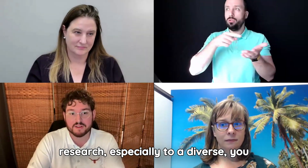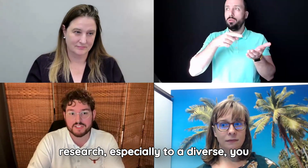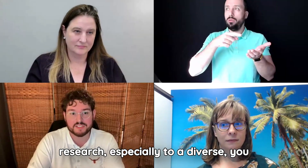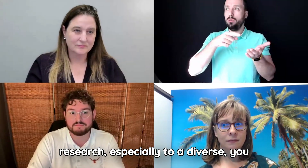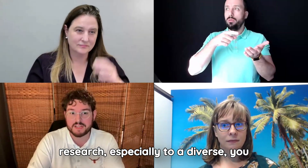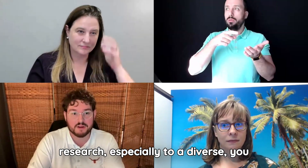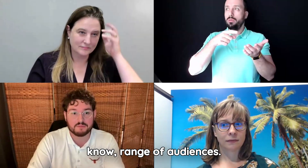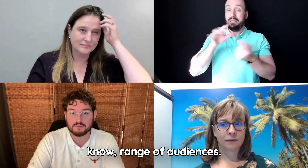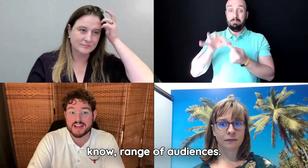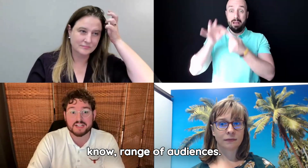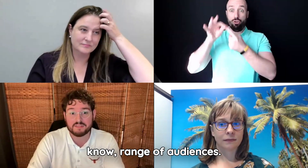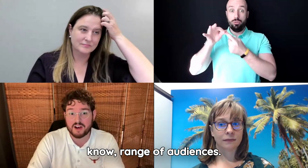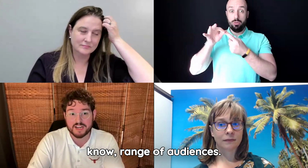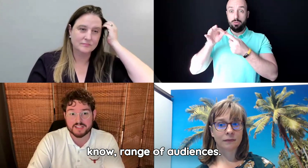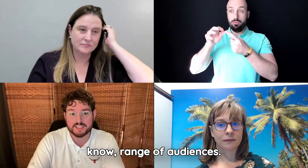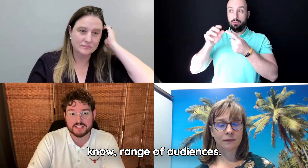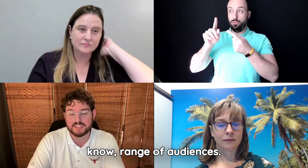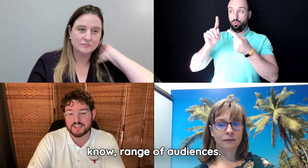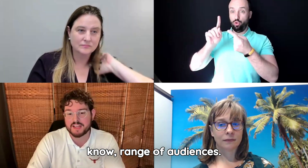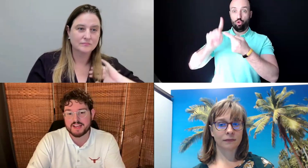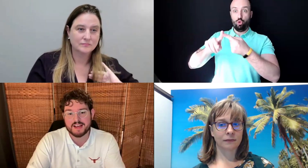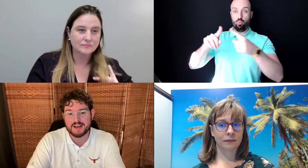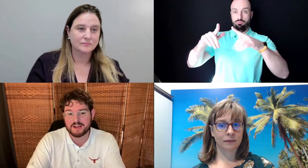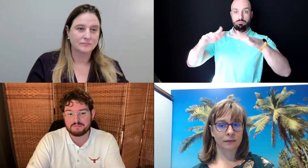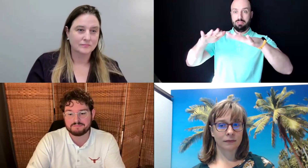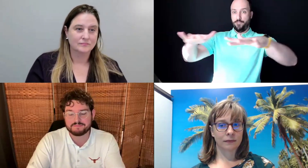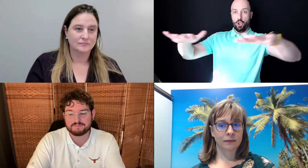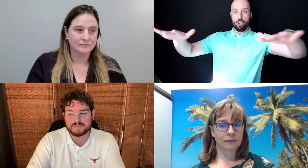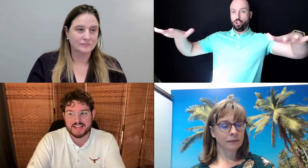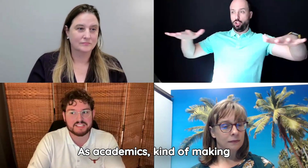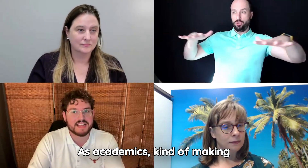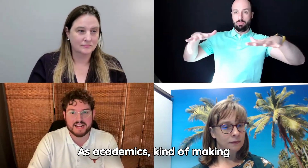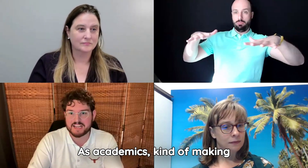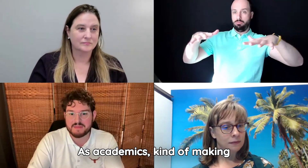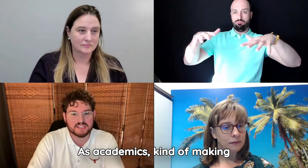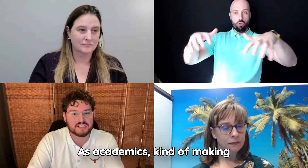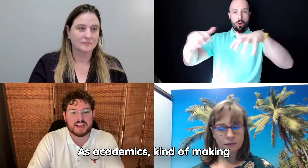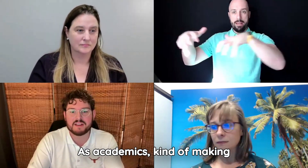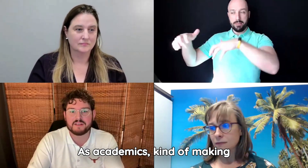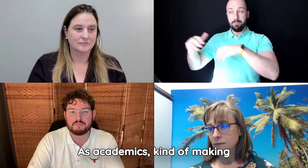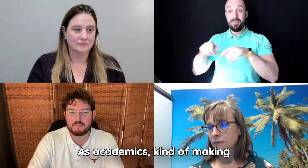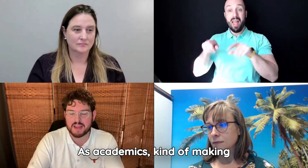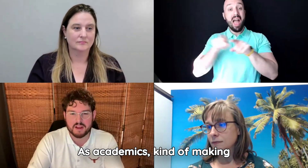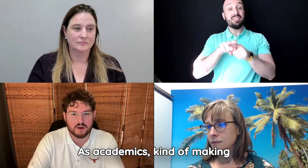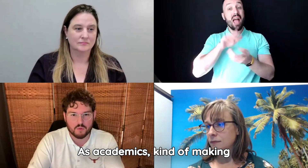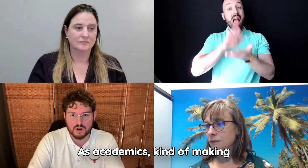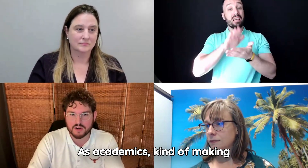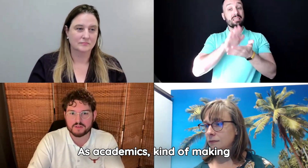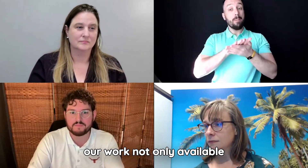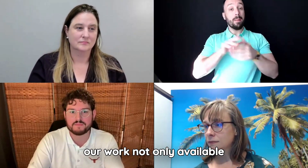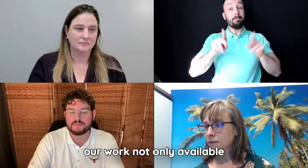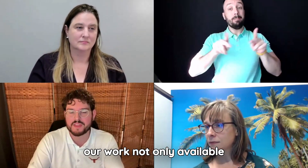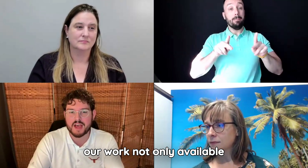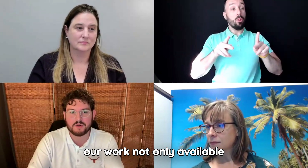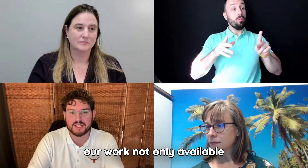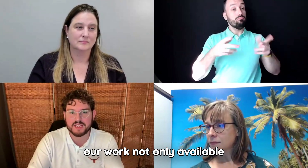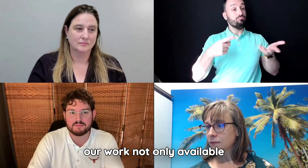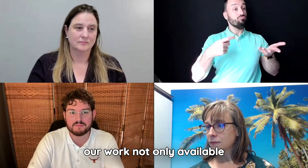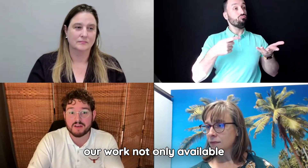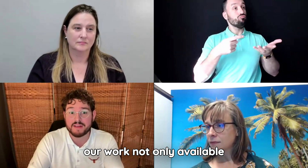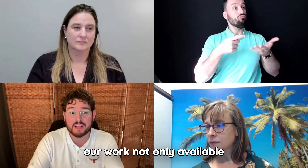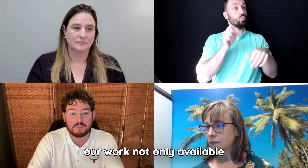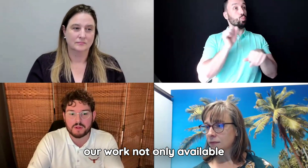to a diverse, range of audiences. As academics, kind of making our work not